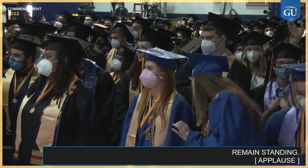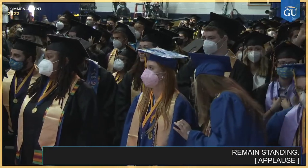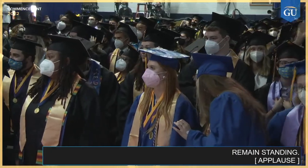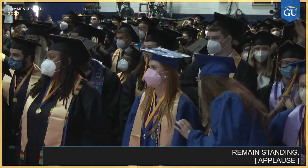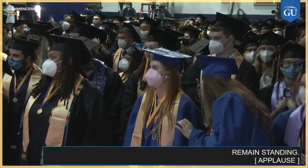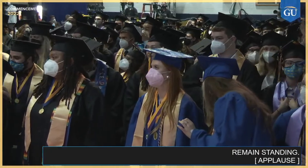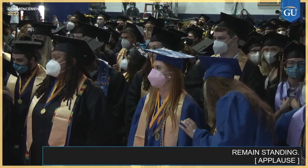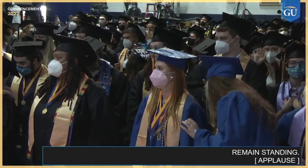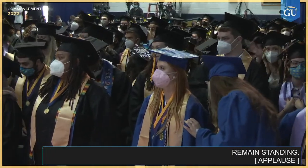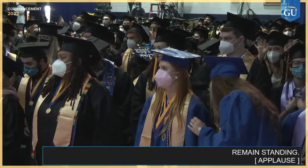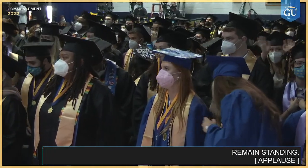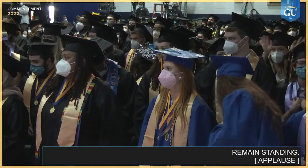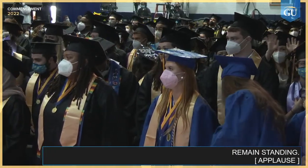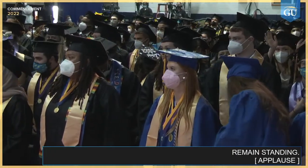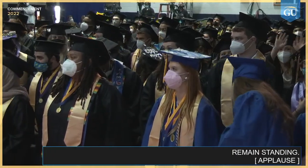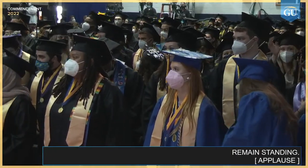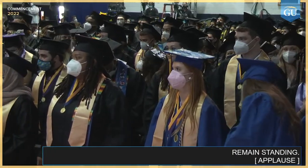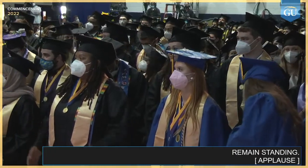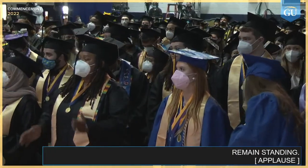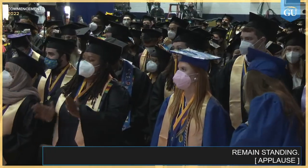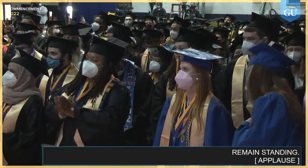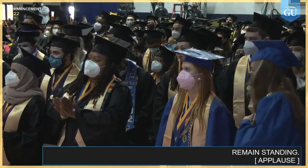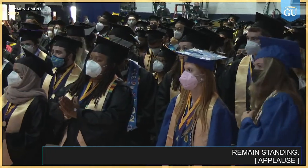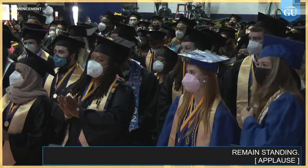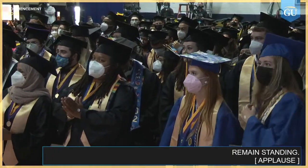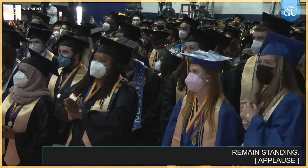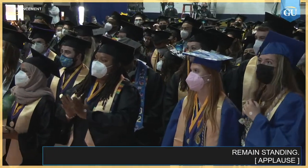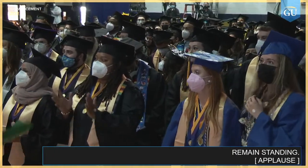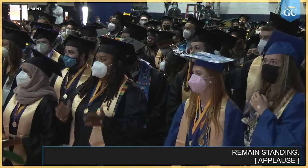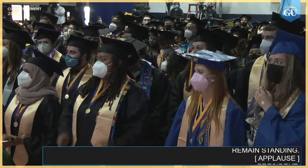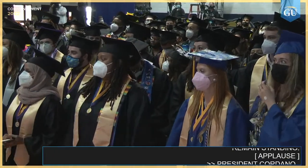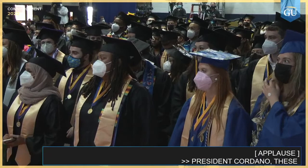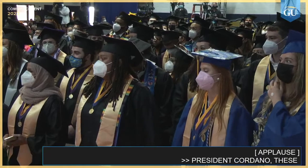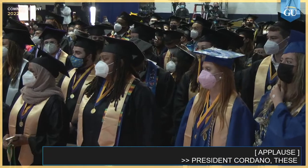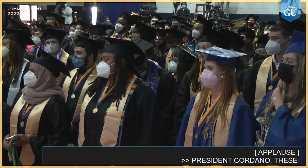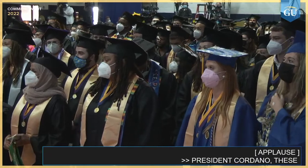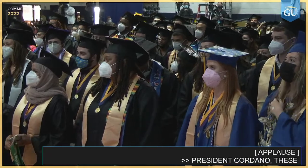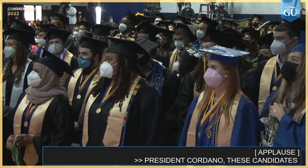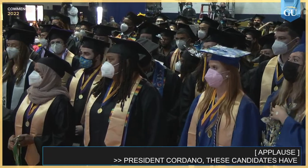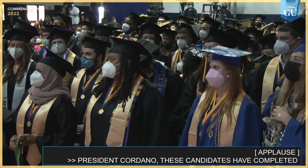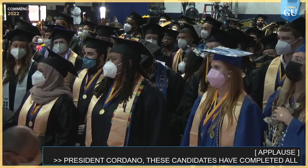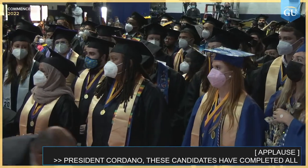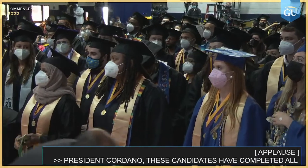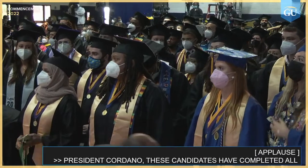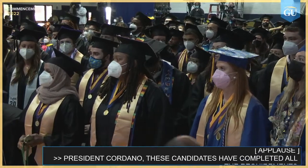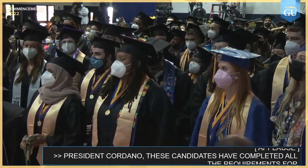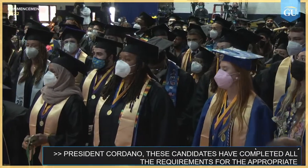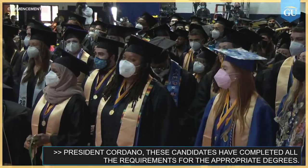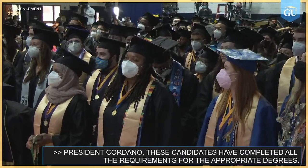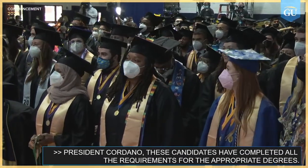President Cordano, these candidates have completed all the requirements for the appropriate degrees.